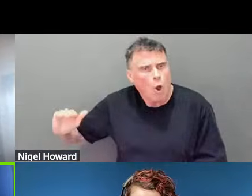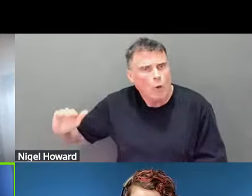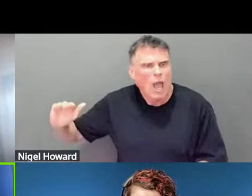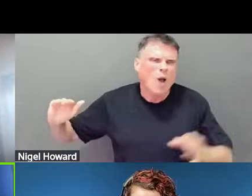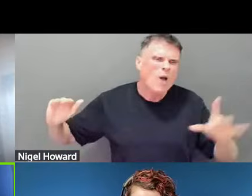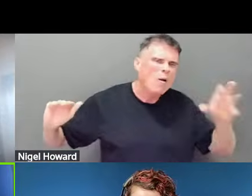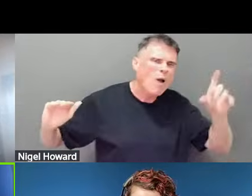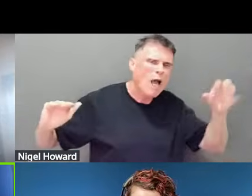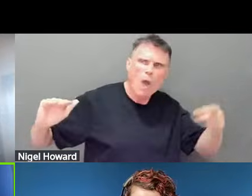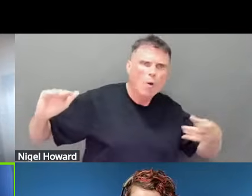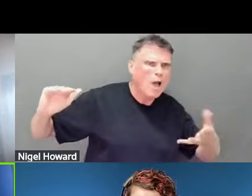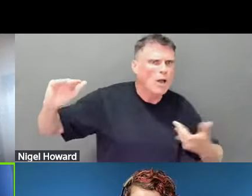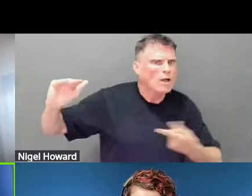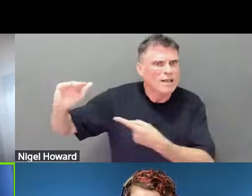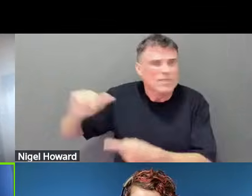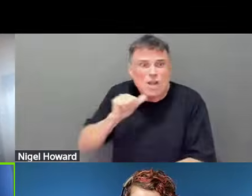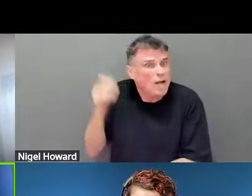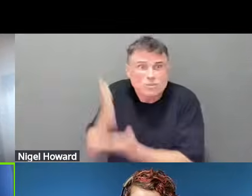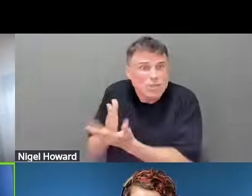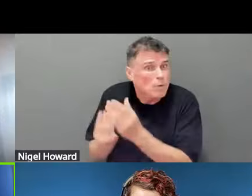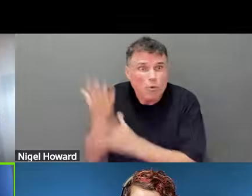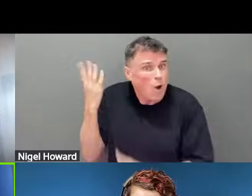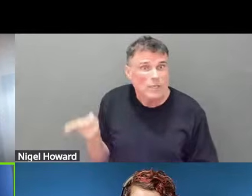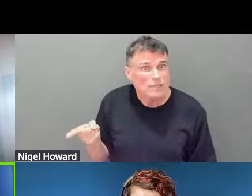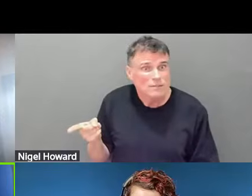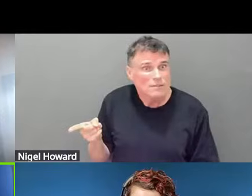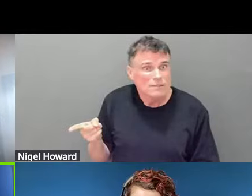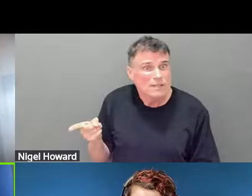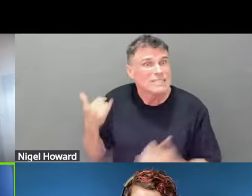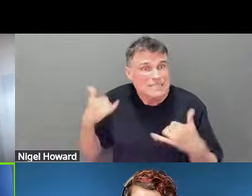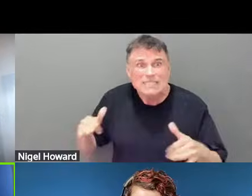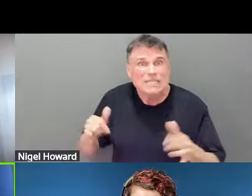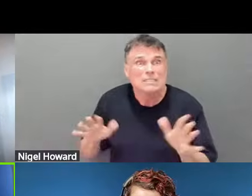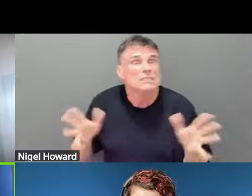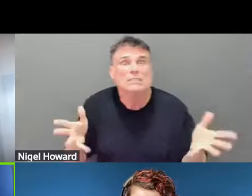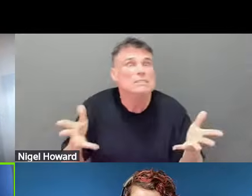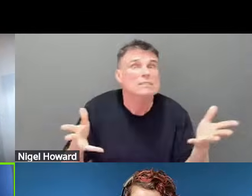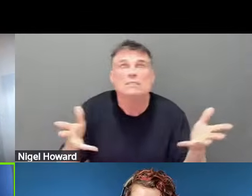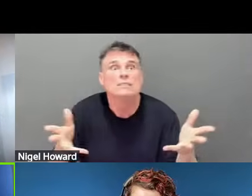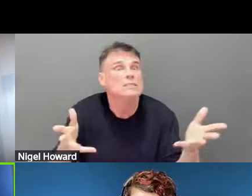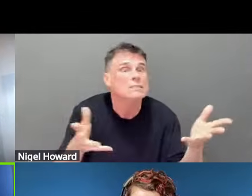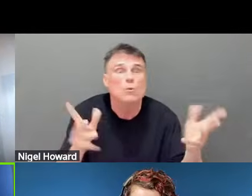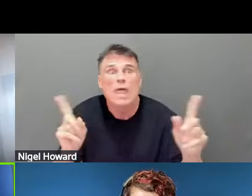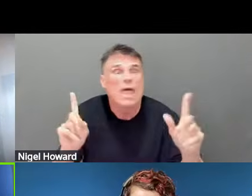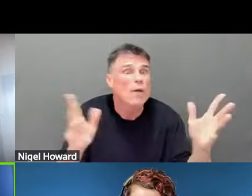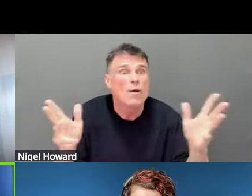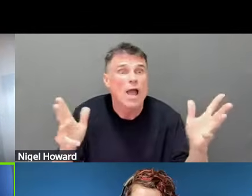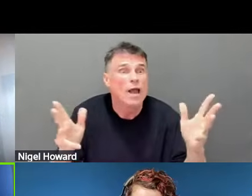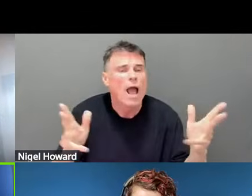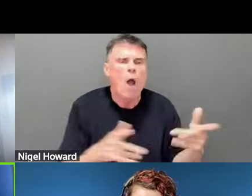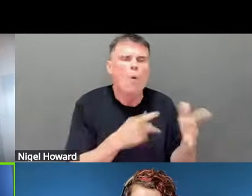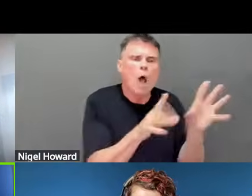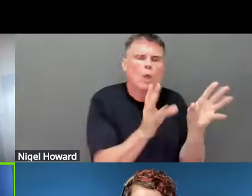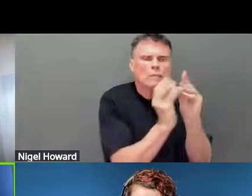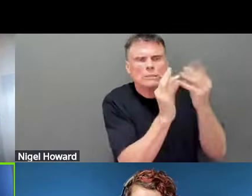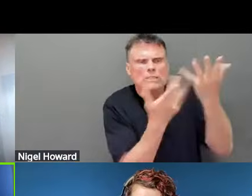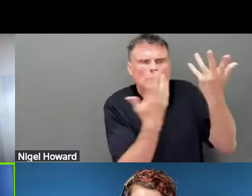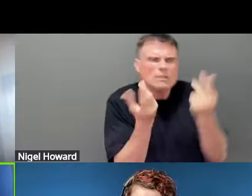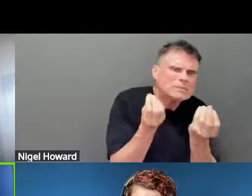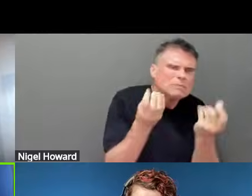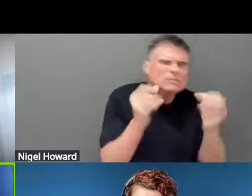failing every deaf and hard of hearing child with an unsustainable model. You are not supporting their